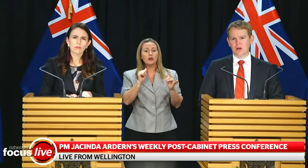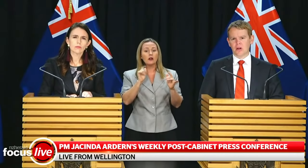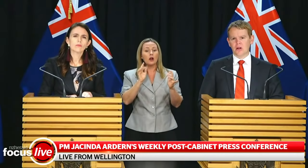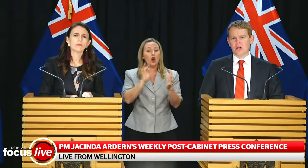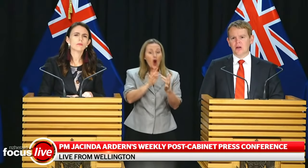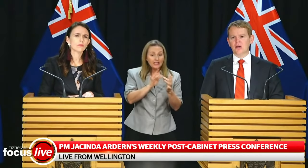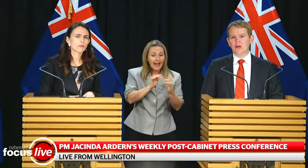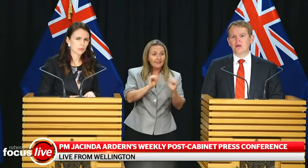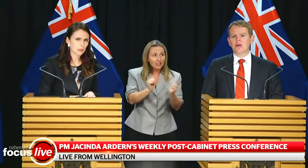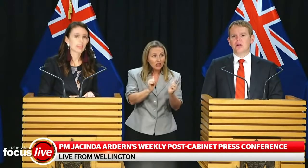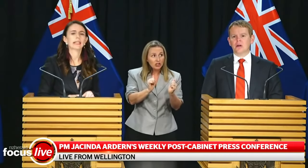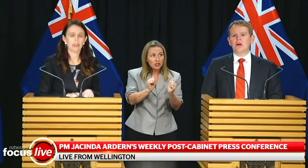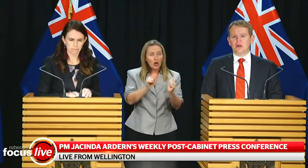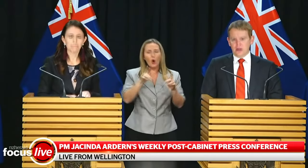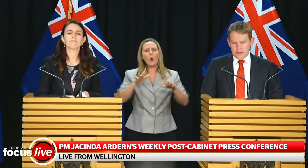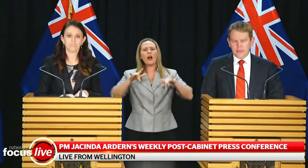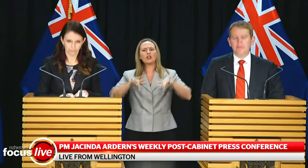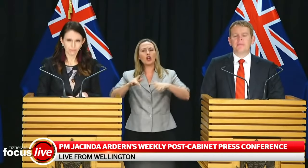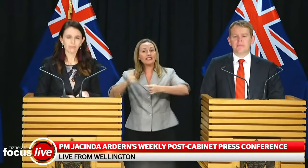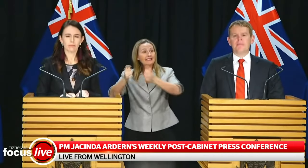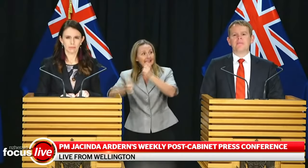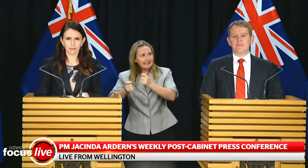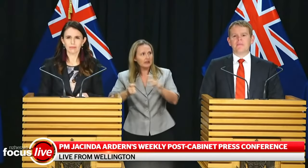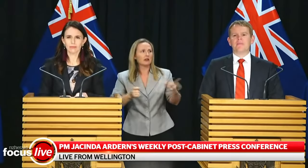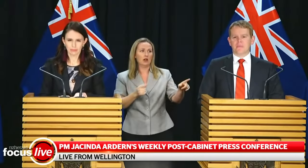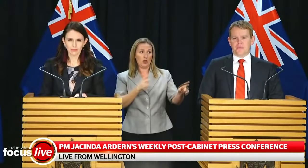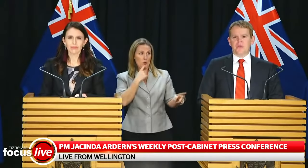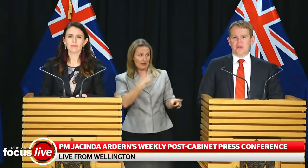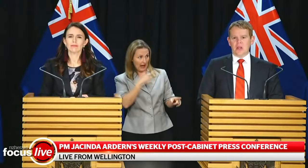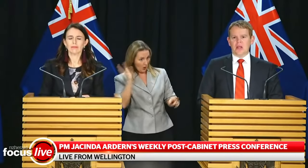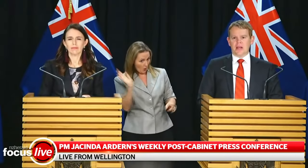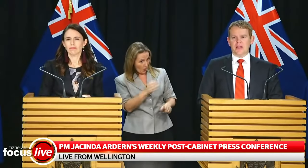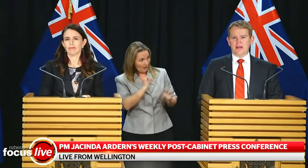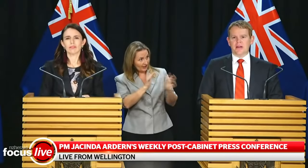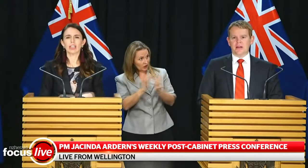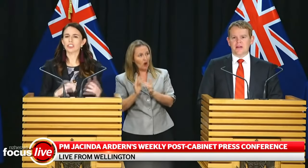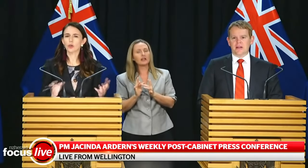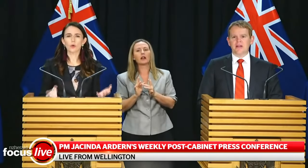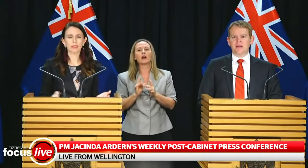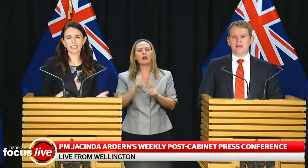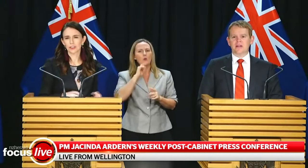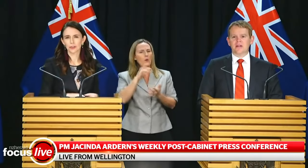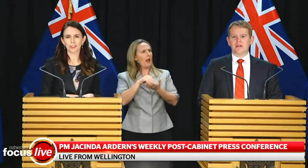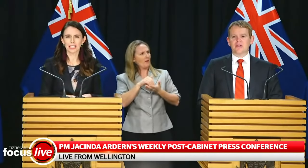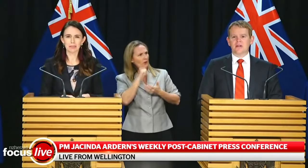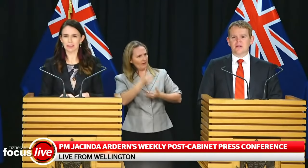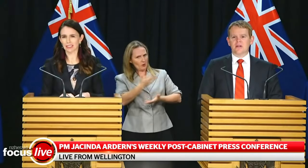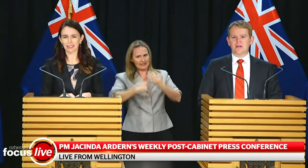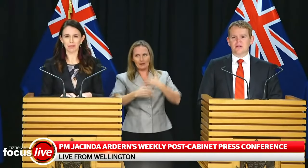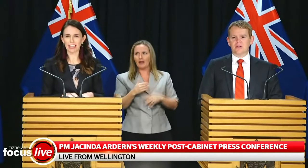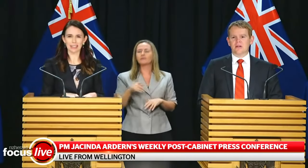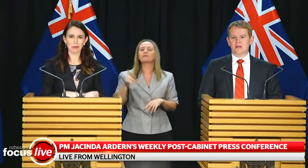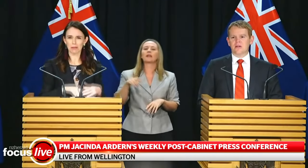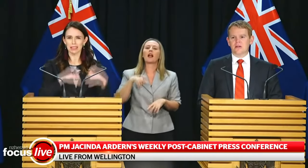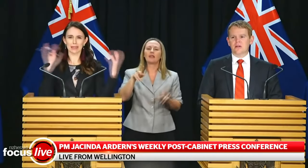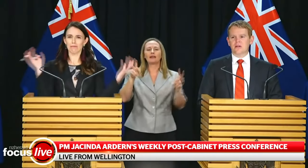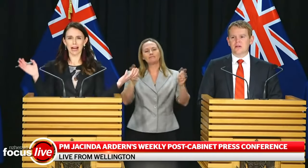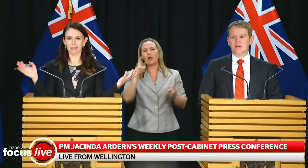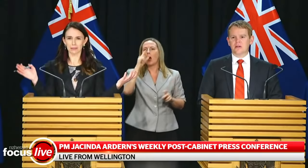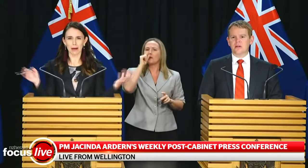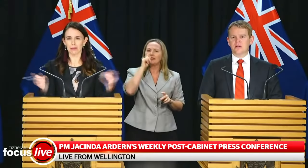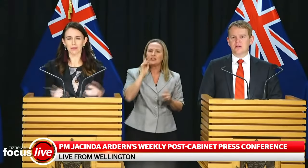for testing. But you're saying all of those people have been contacted. It would just be helpful to have They're just called breakdown potential because- contacts because in some case they might have